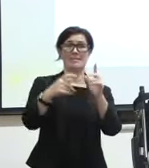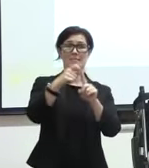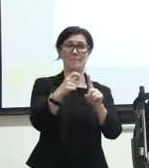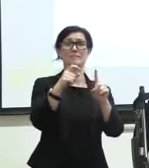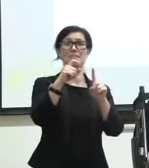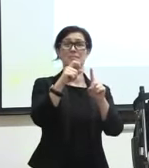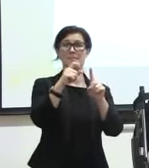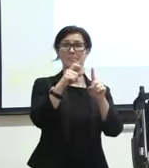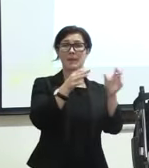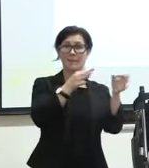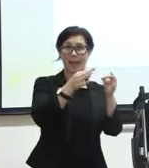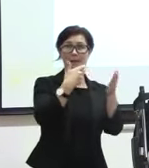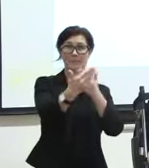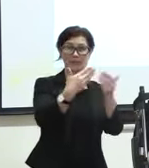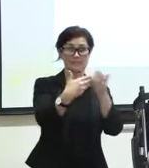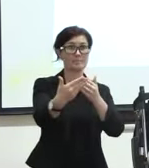bilingual or who lived,